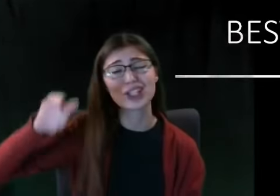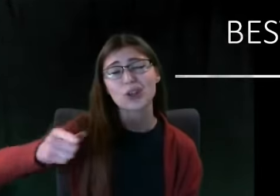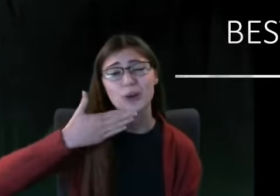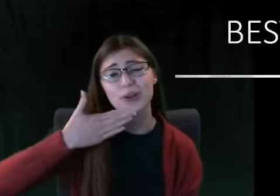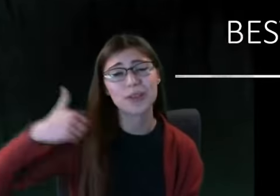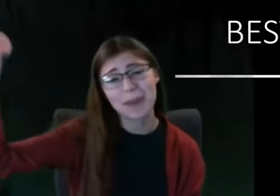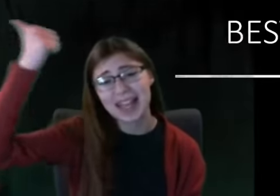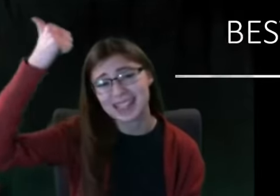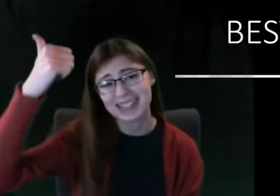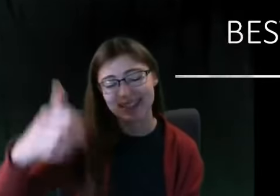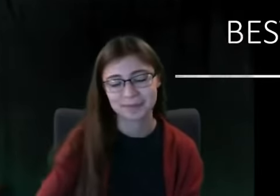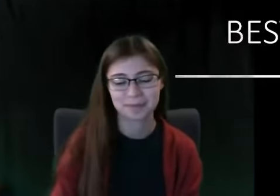You're the best.